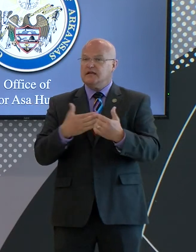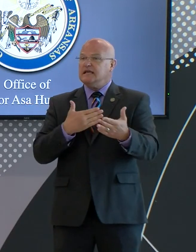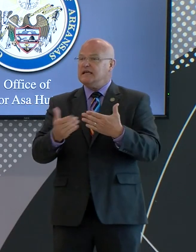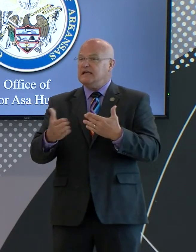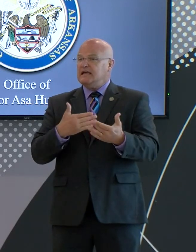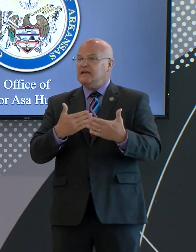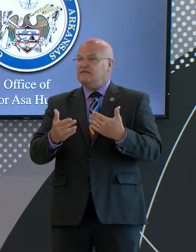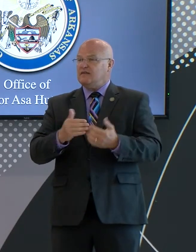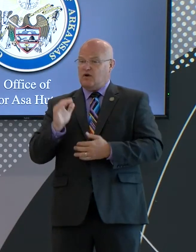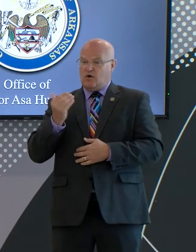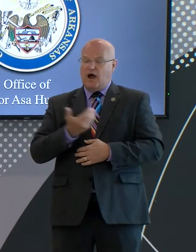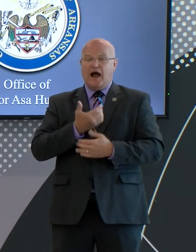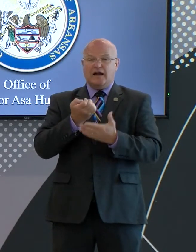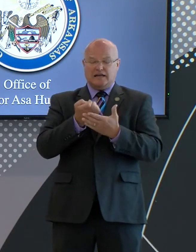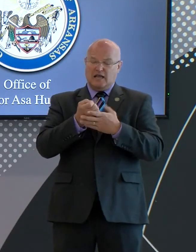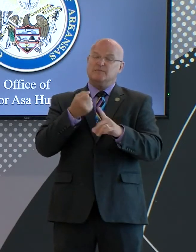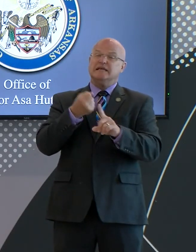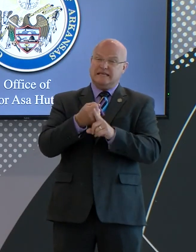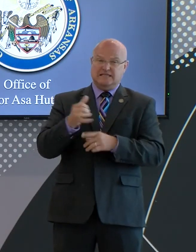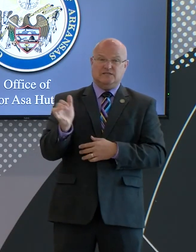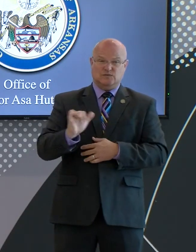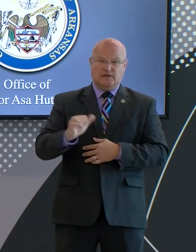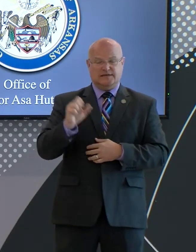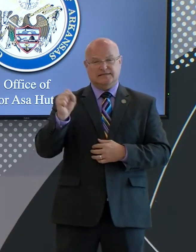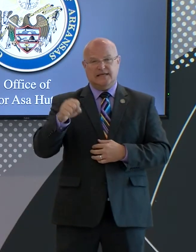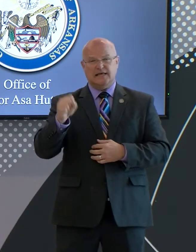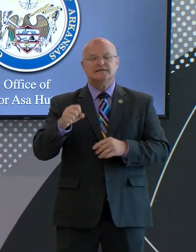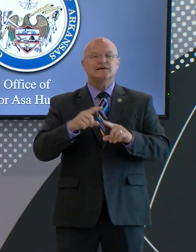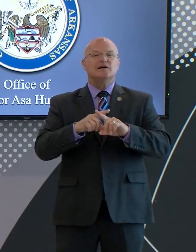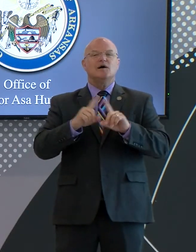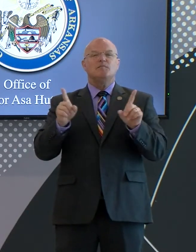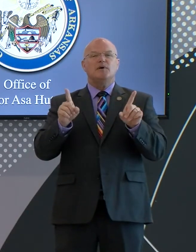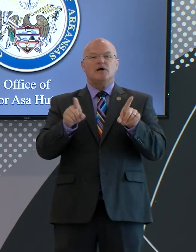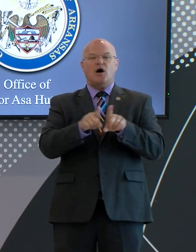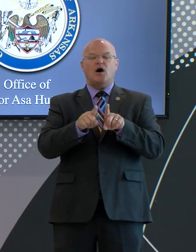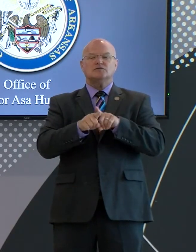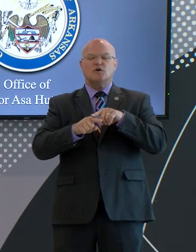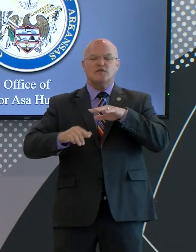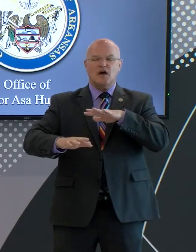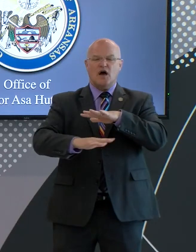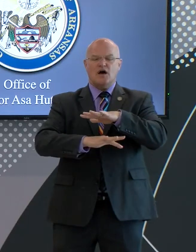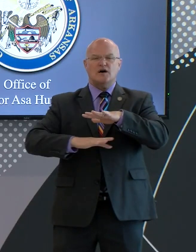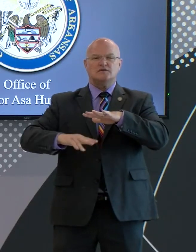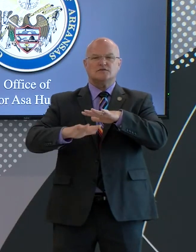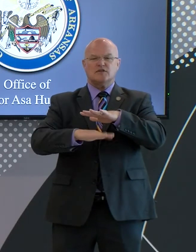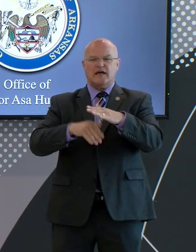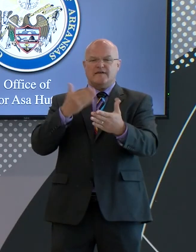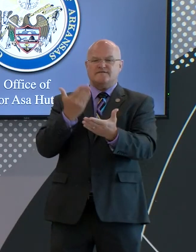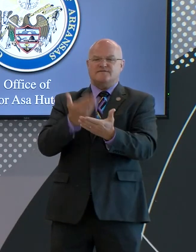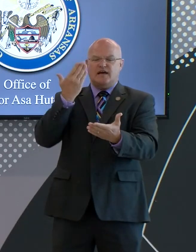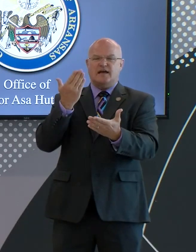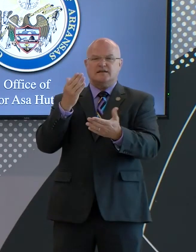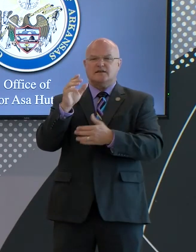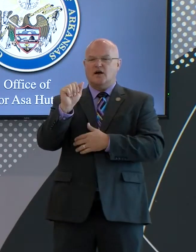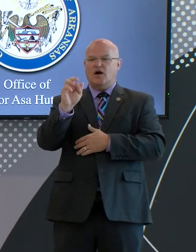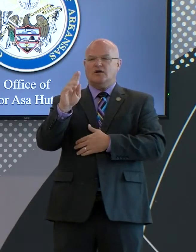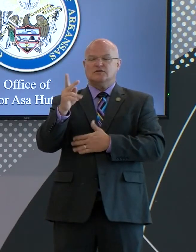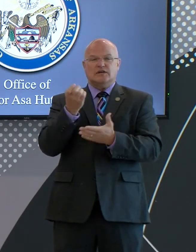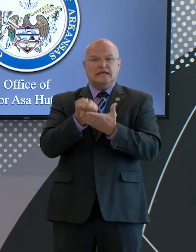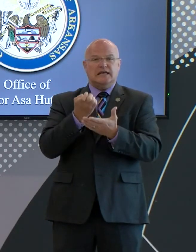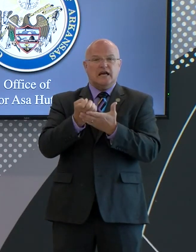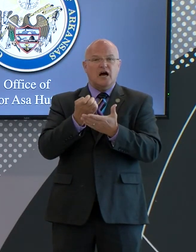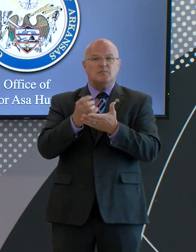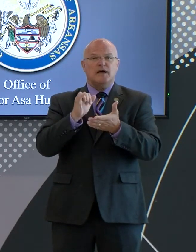though our economy took a hit as well. But it's also the underlying fact of Arkansas's economy that